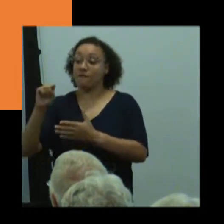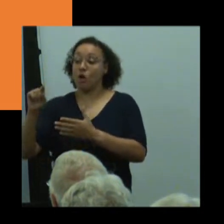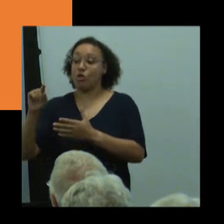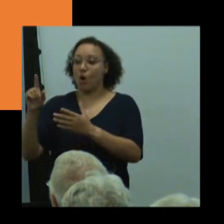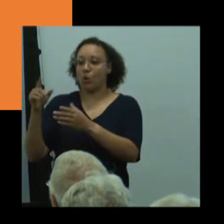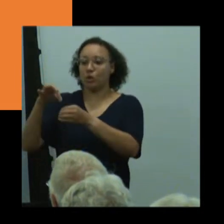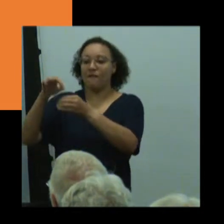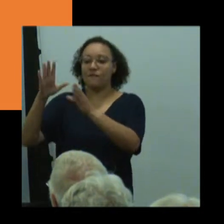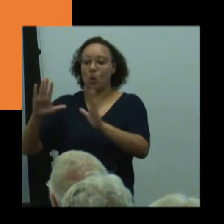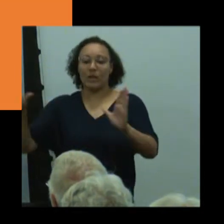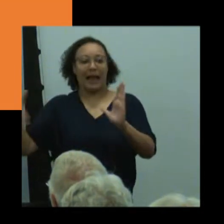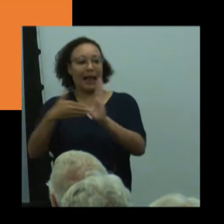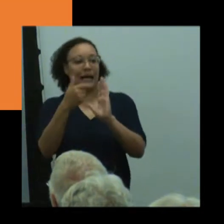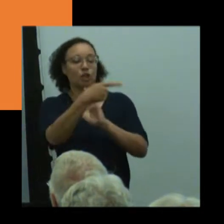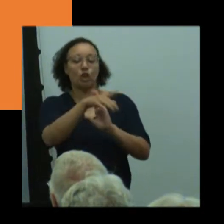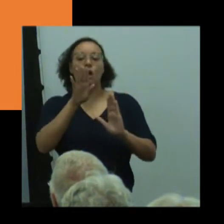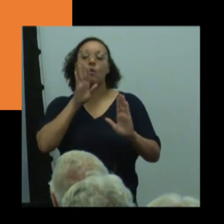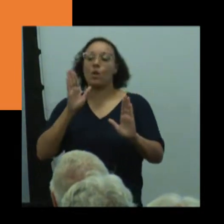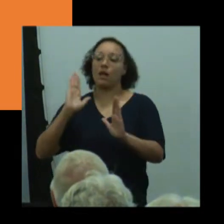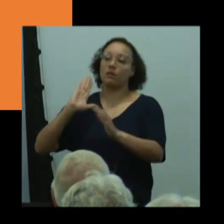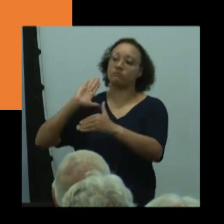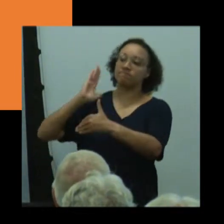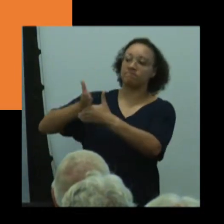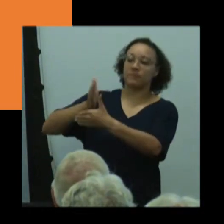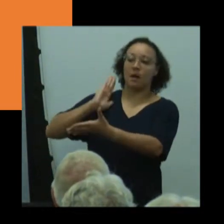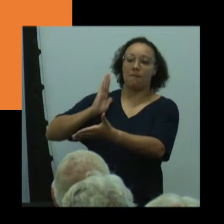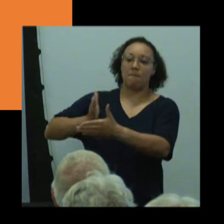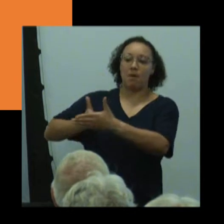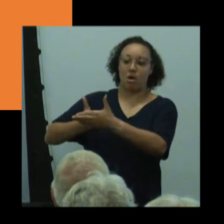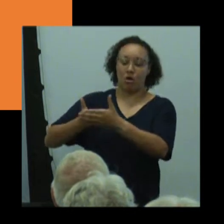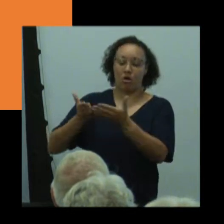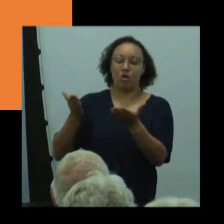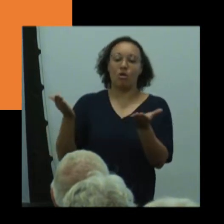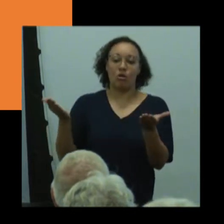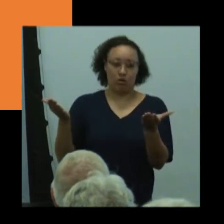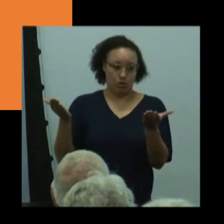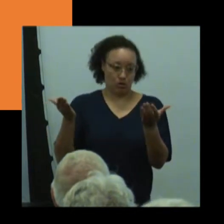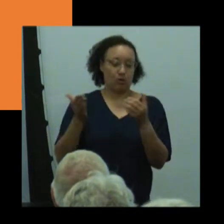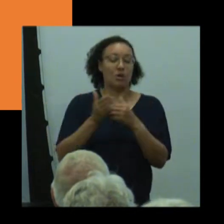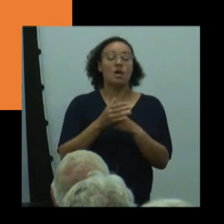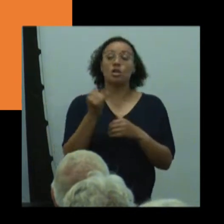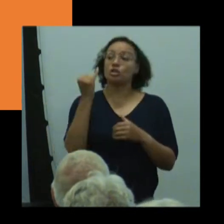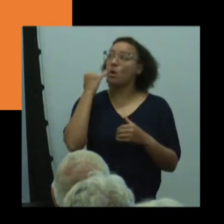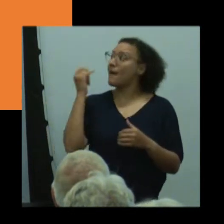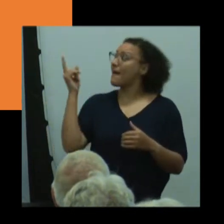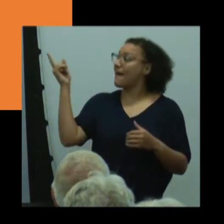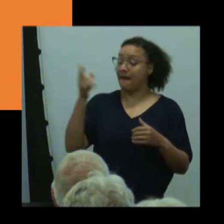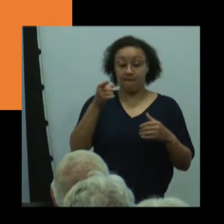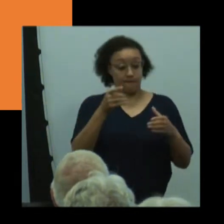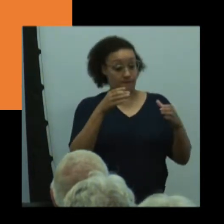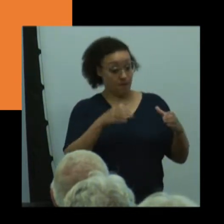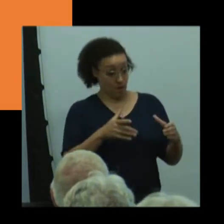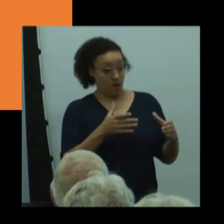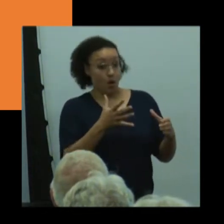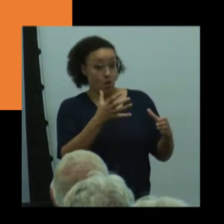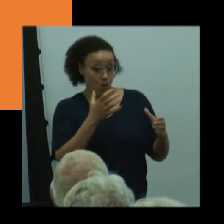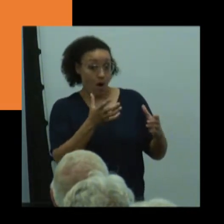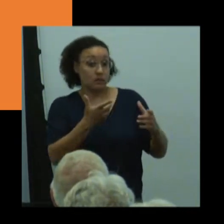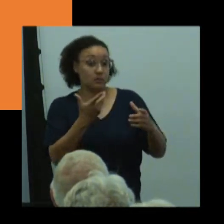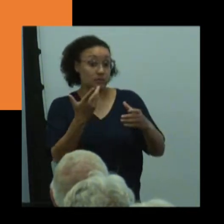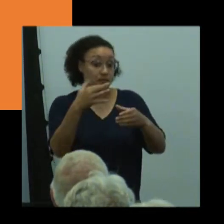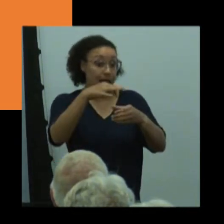of the spectrum. Now, if this individual wants to get reelected,